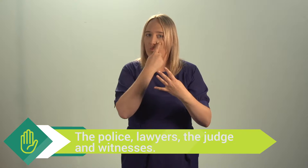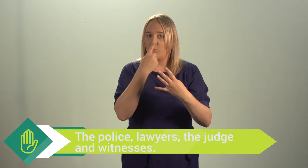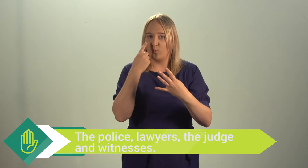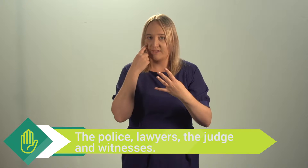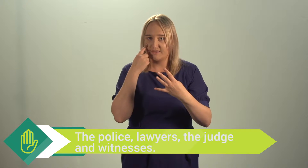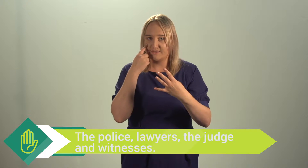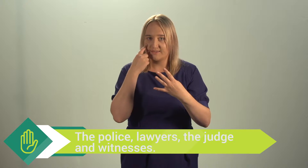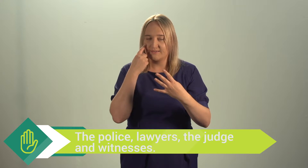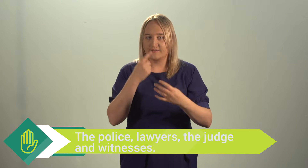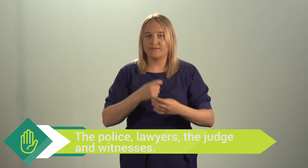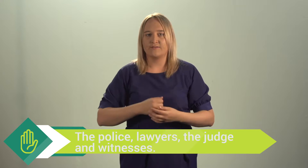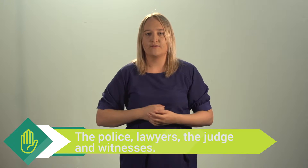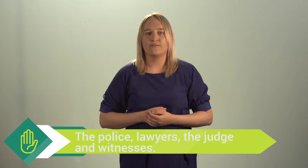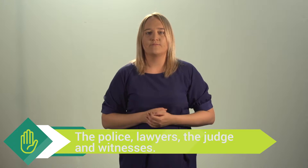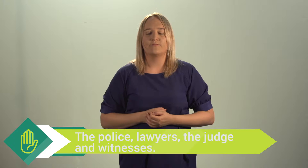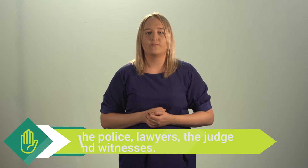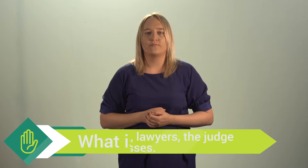and witnesses.